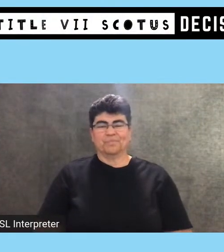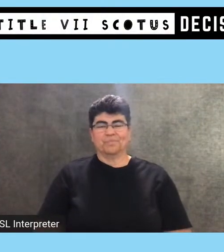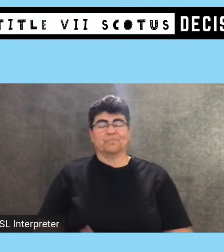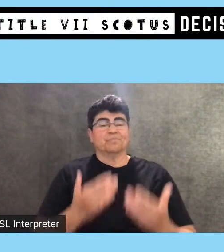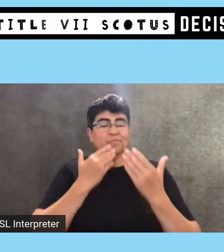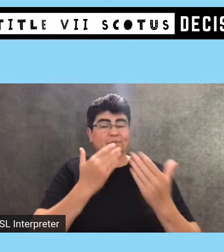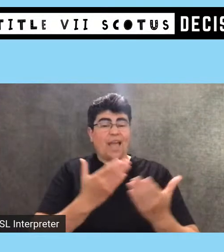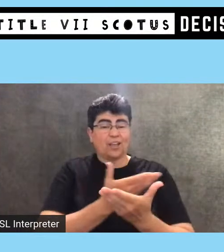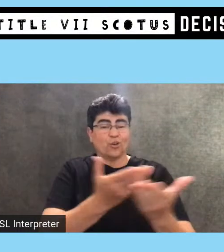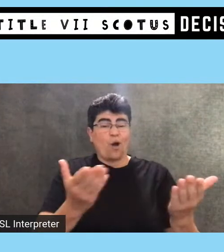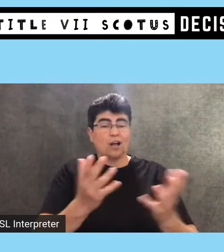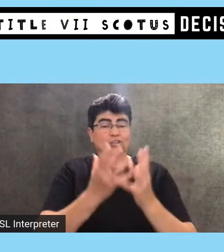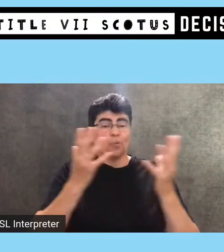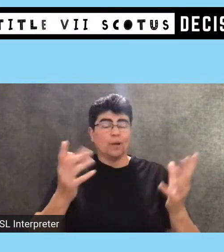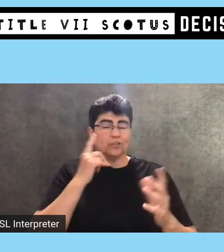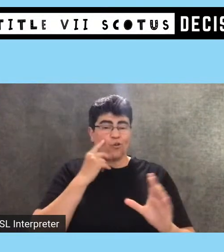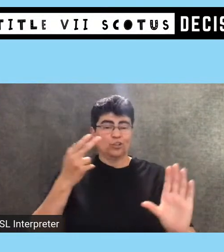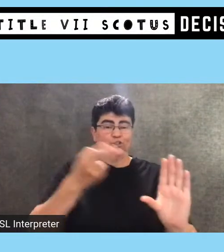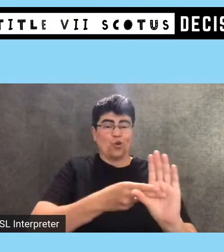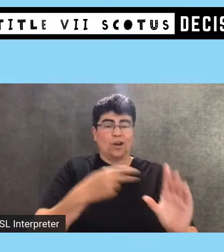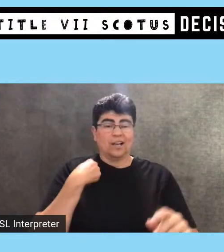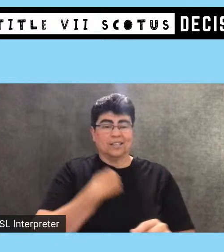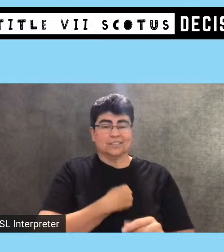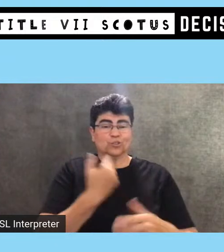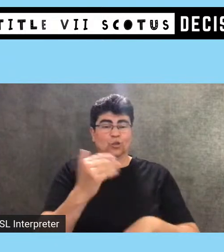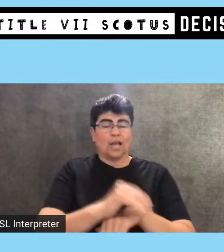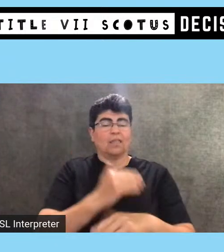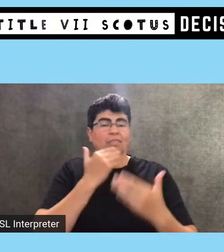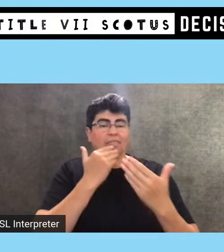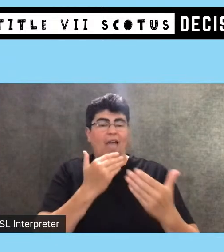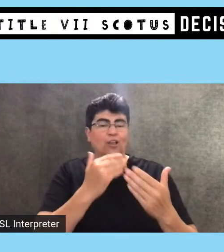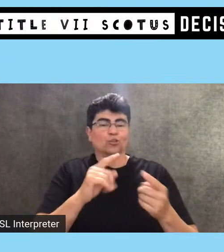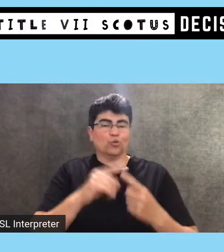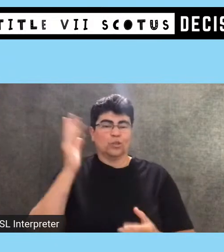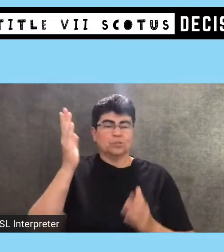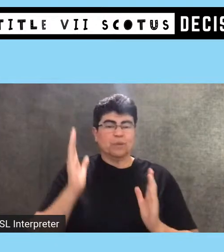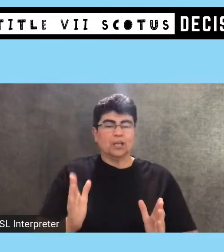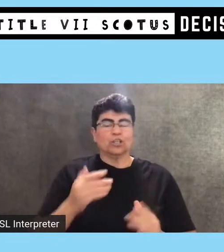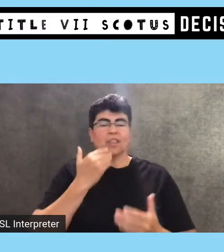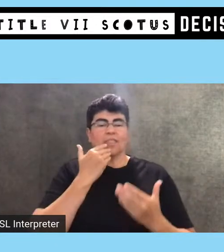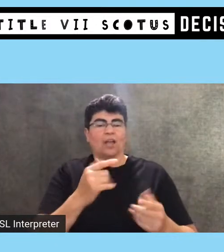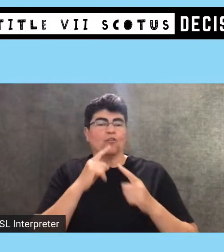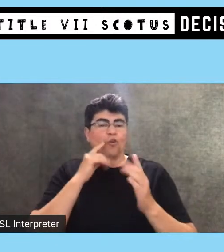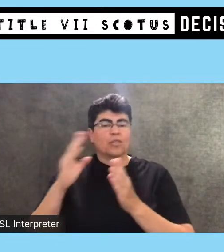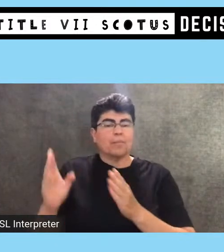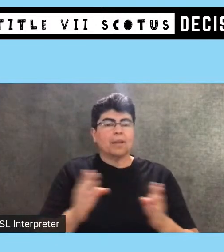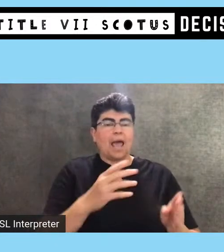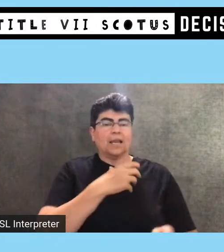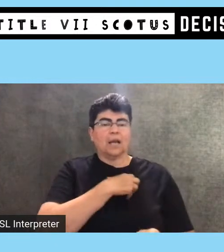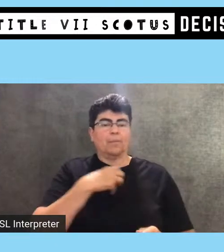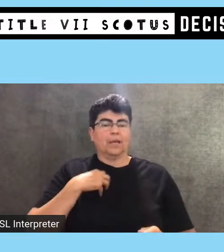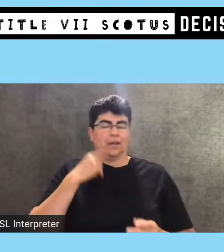Thank you all so much for joining us tonight. Thank you to the speakers, and thank you to the planning committee for putting